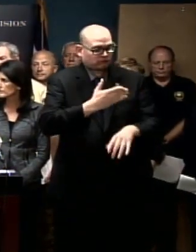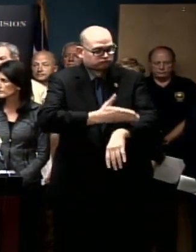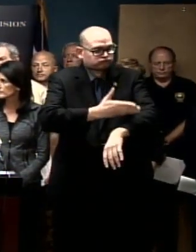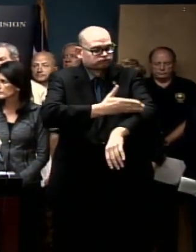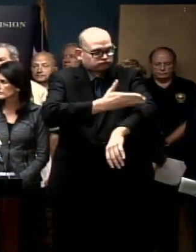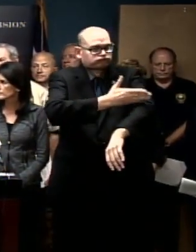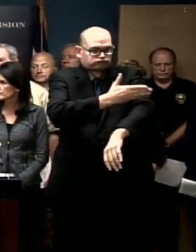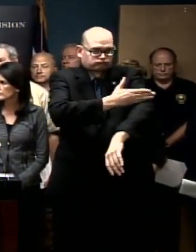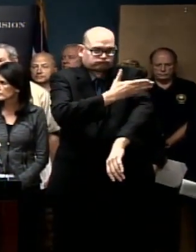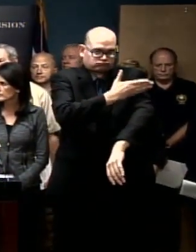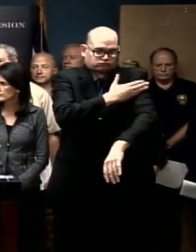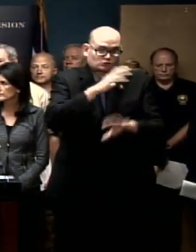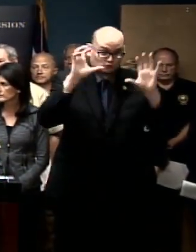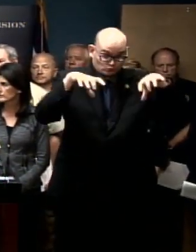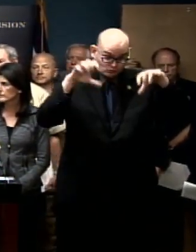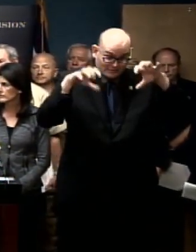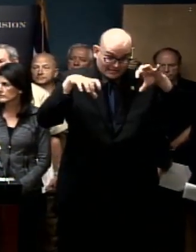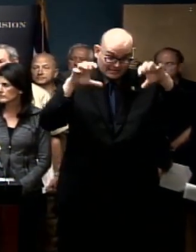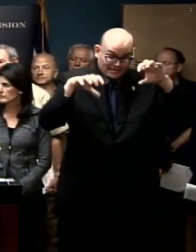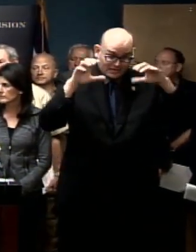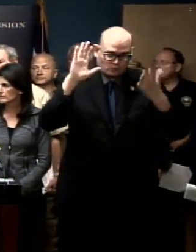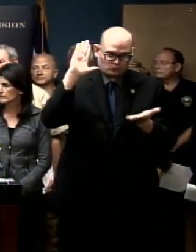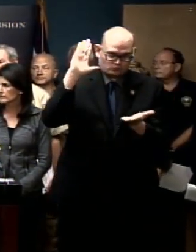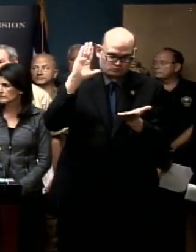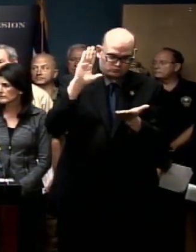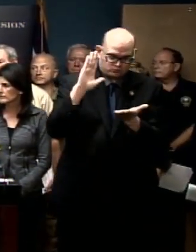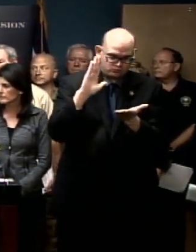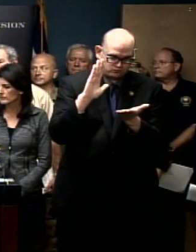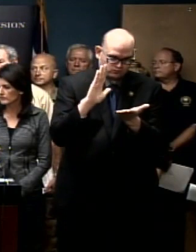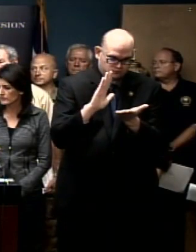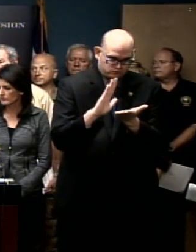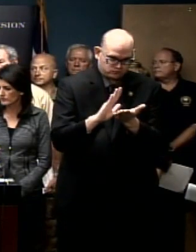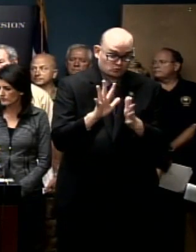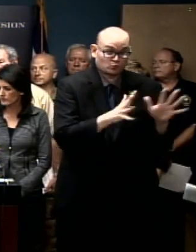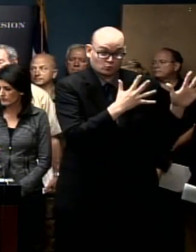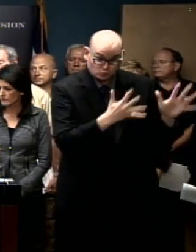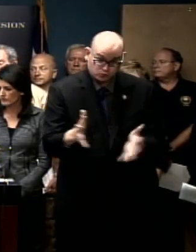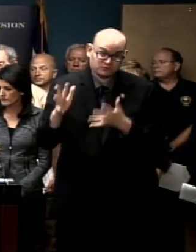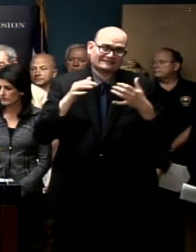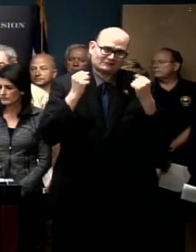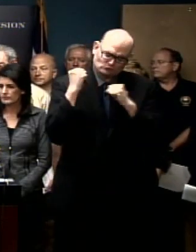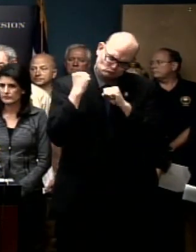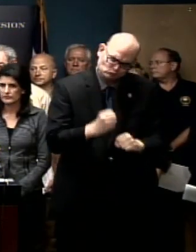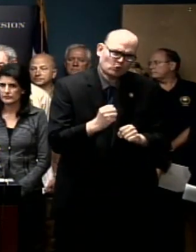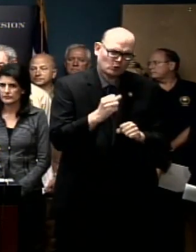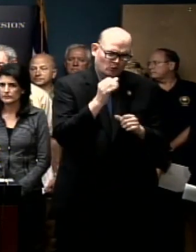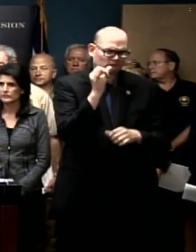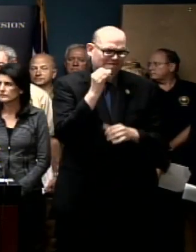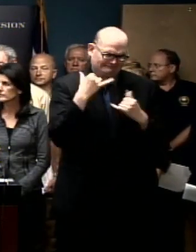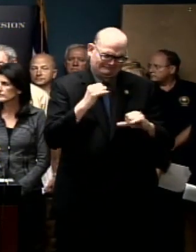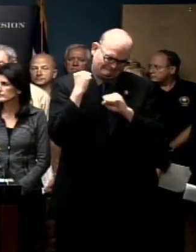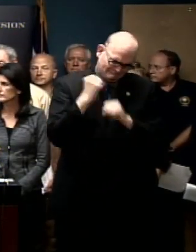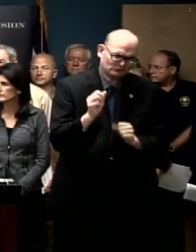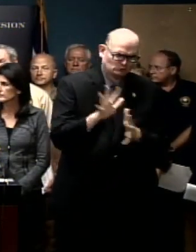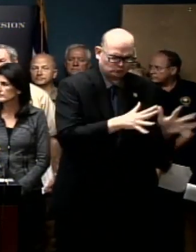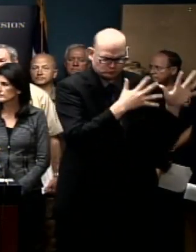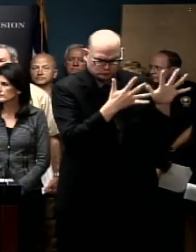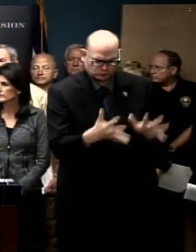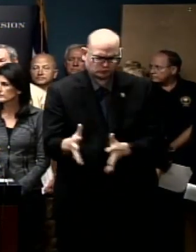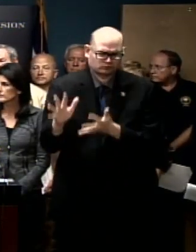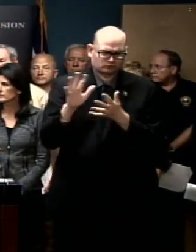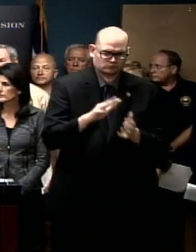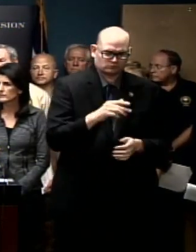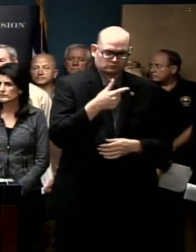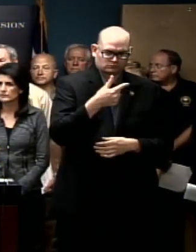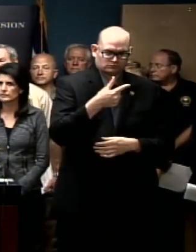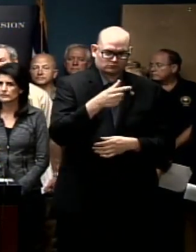still seeing some strong winds in the back end of the storm in the Grand Strand area. And in fact, within the past half hour or so, there was a 74-mile-an-hour gust at the Myrtle